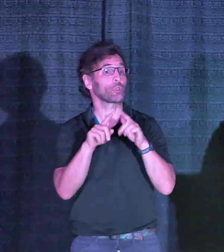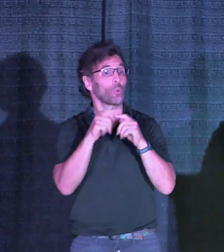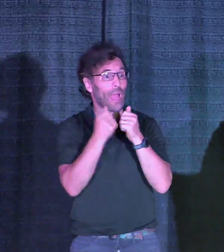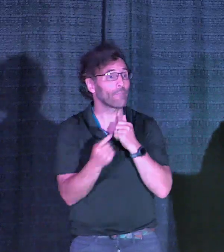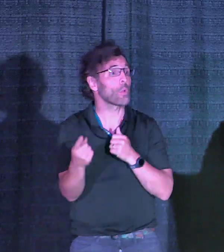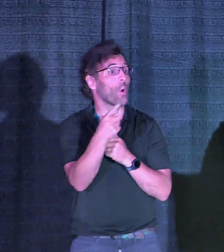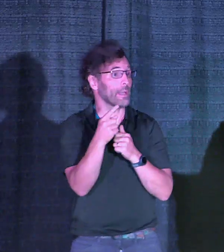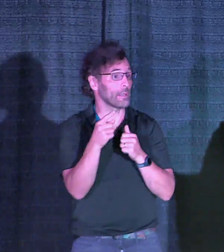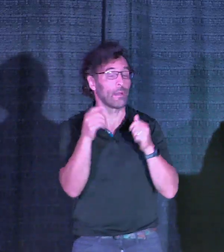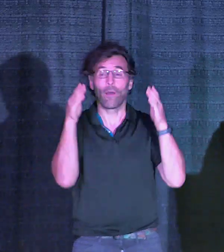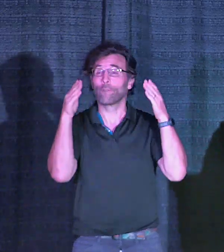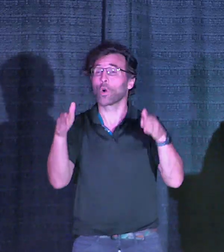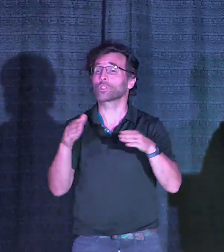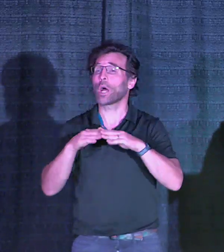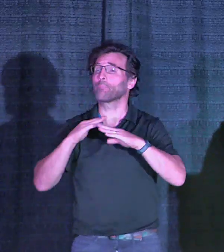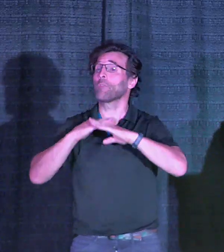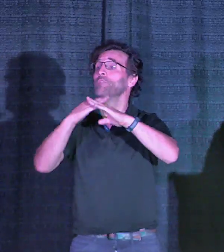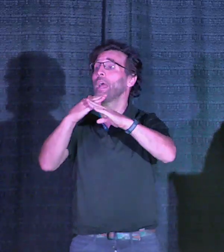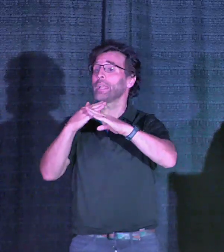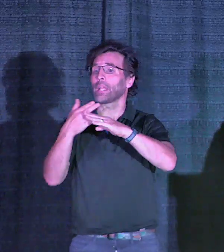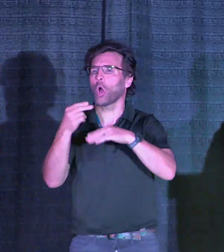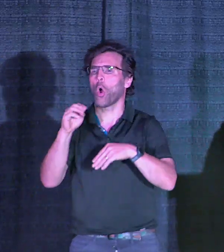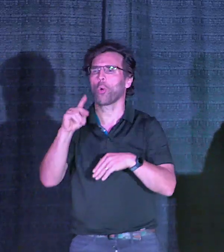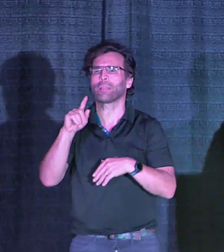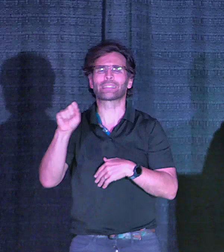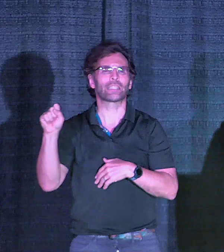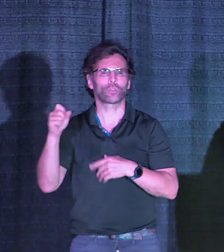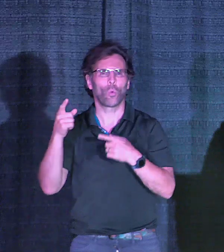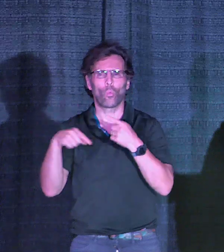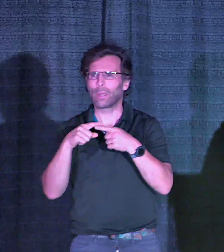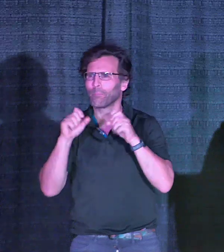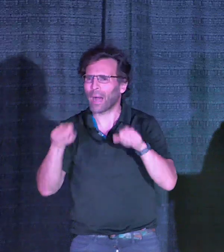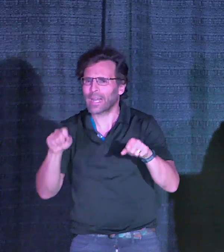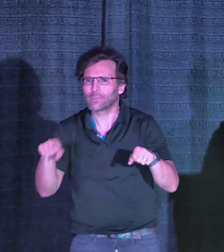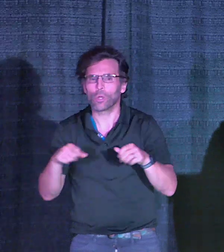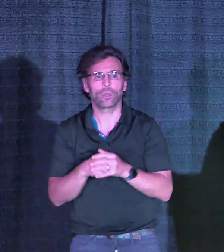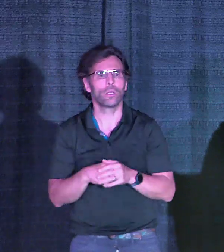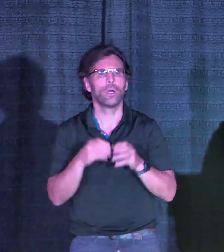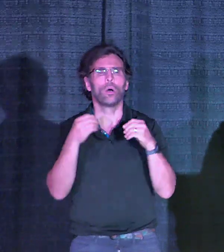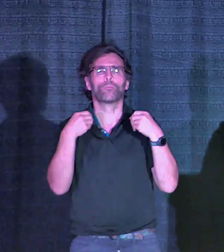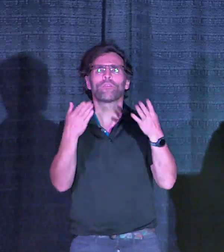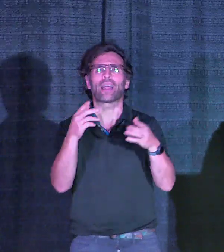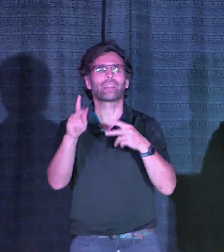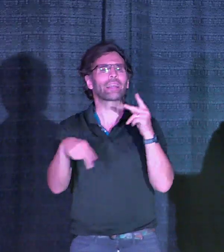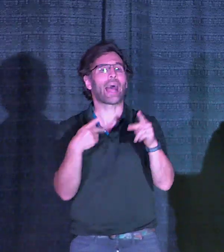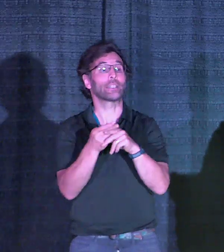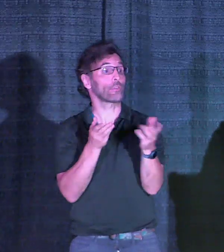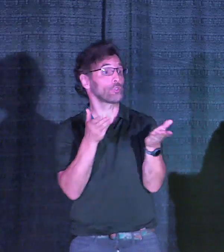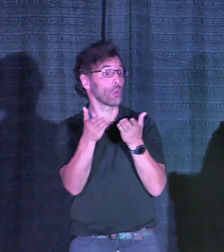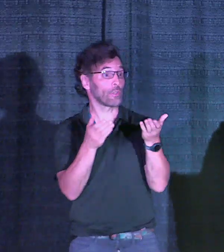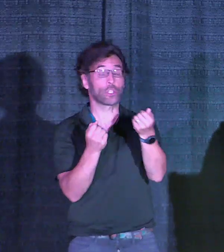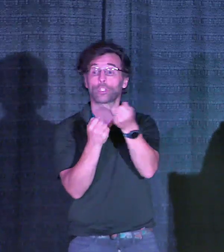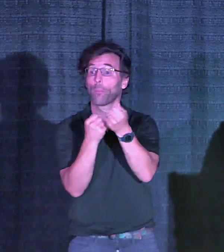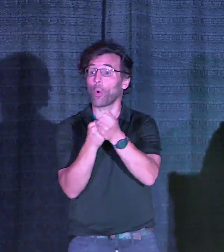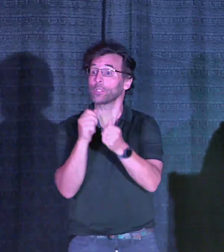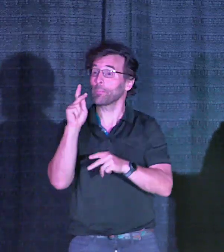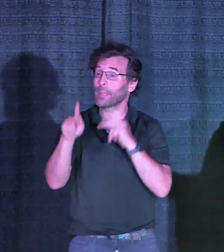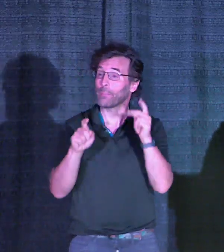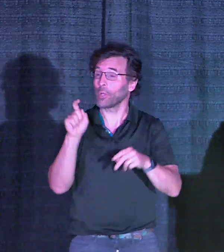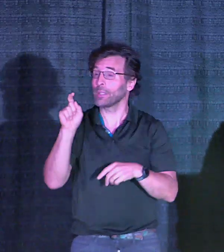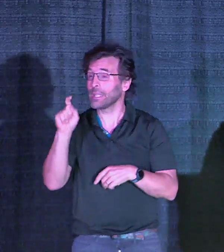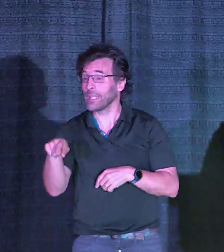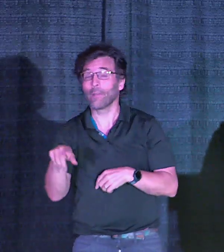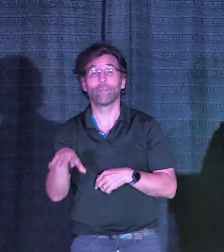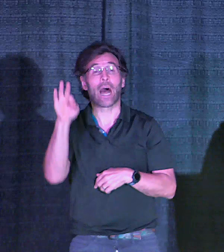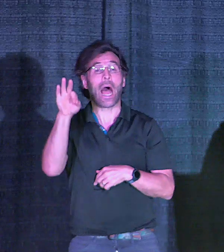It is focused on preventing homelessness whenever possible and providing the kinds of services and supports people need to find